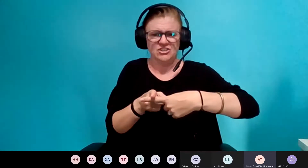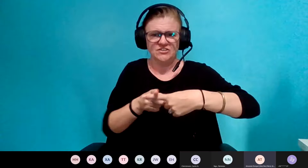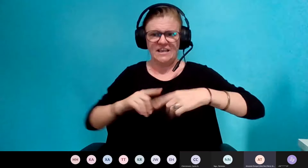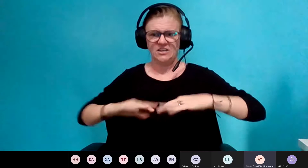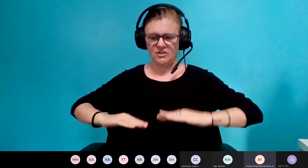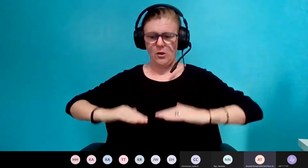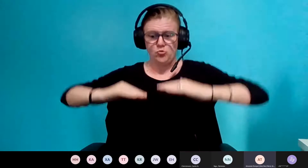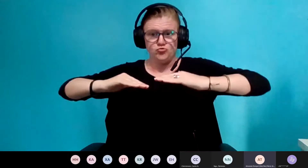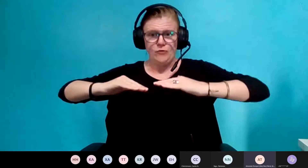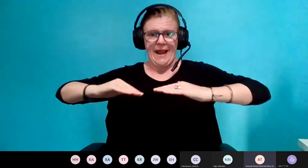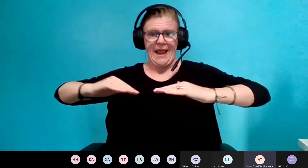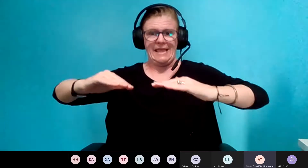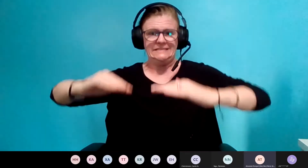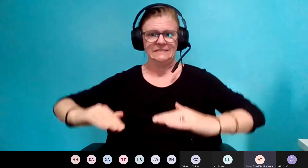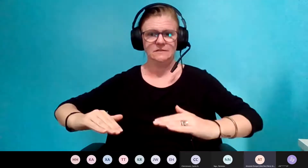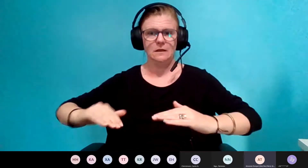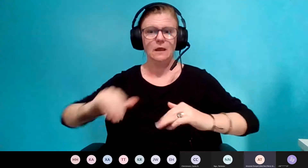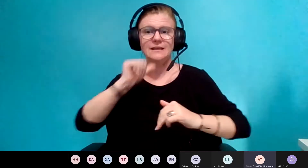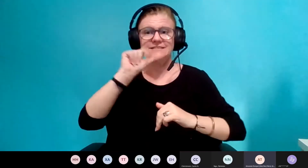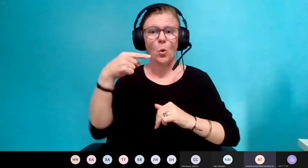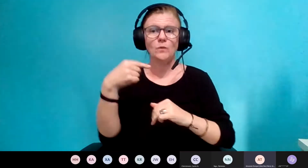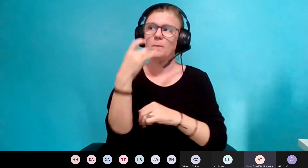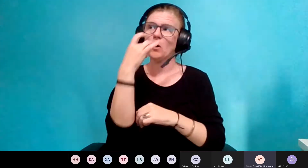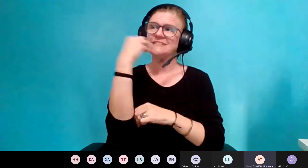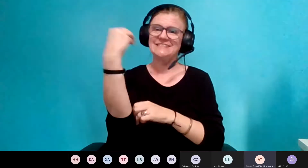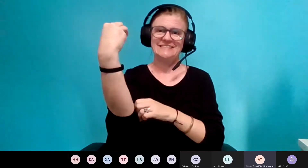intersections, and it's not just about signal placing.